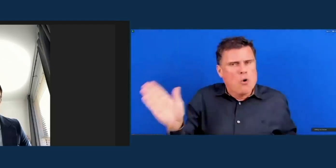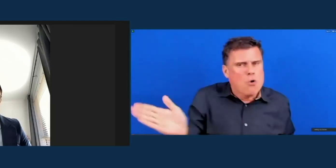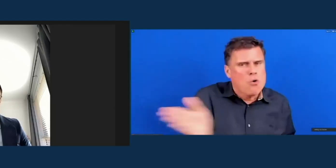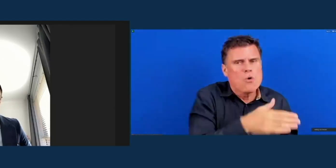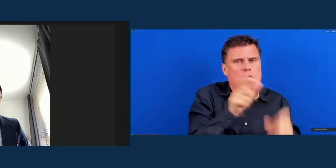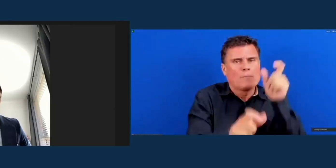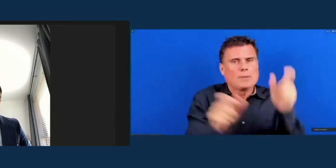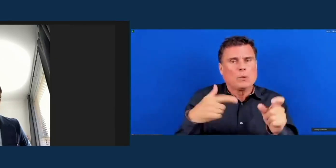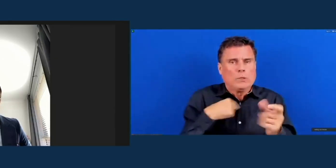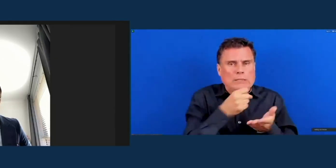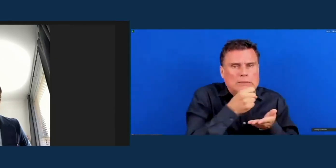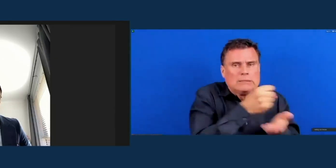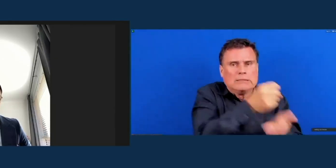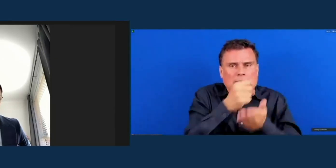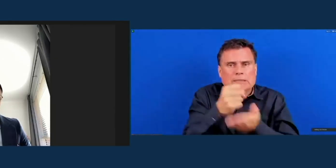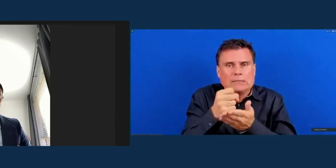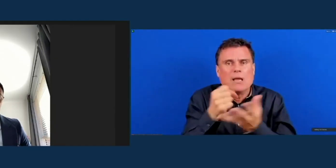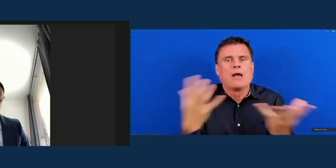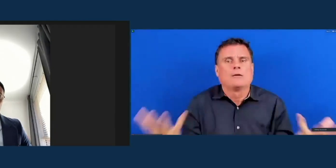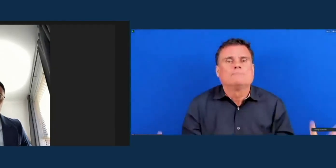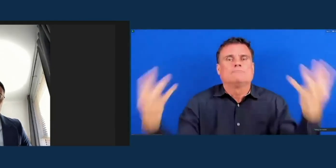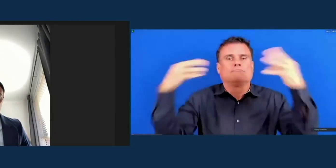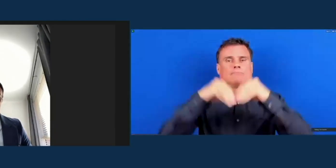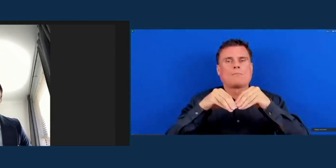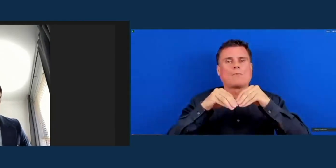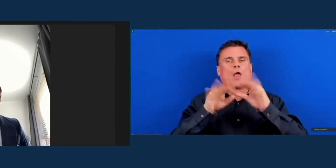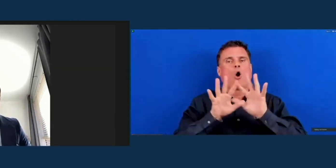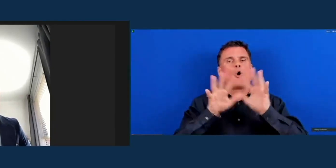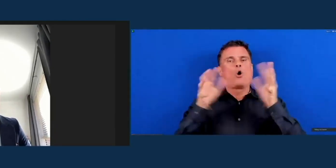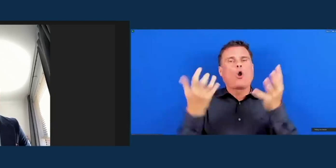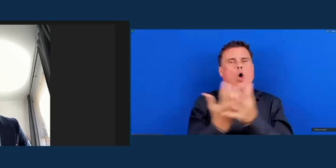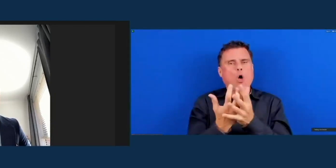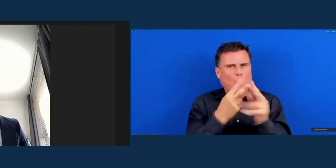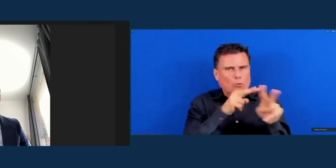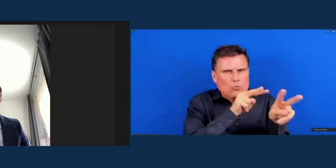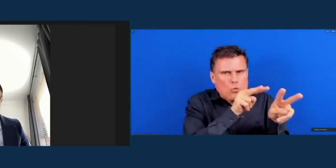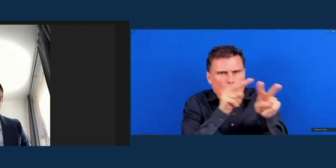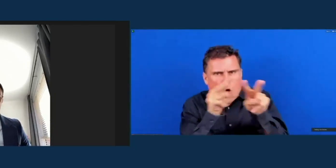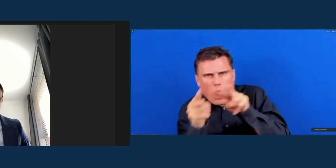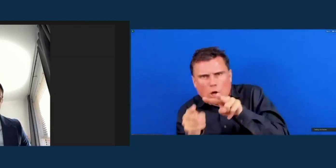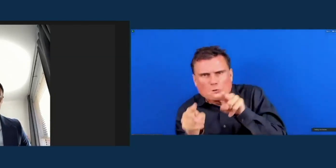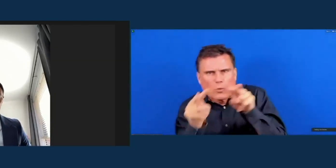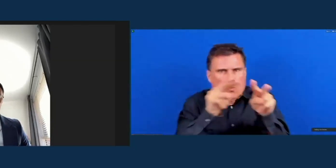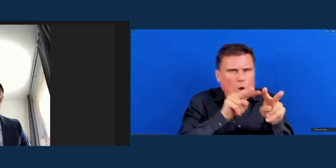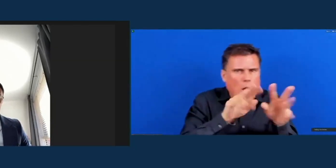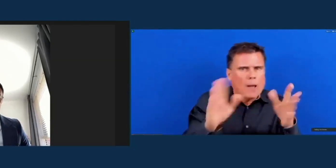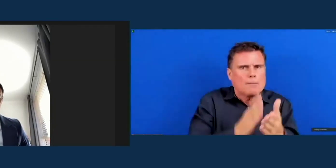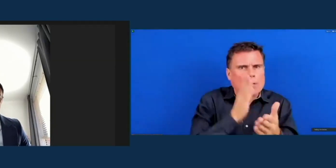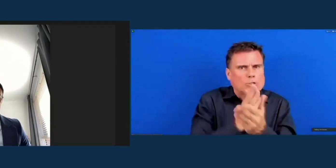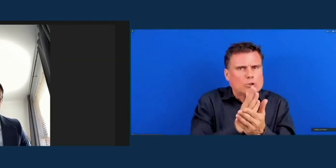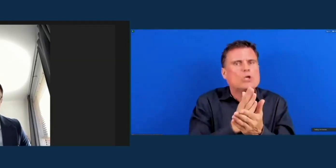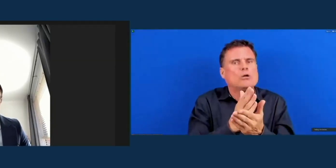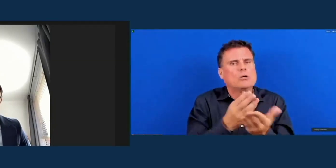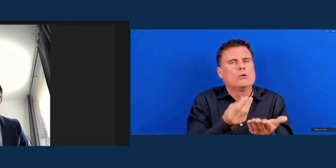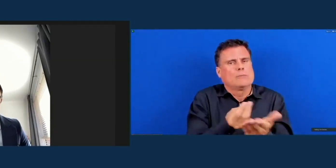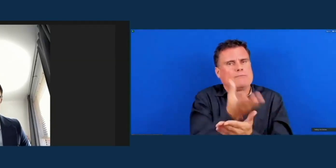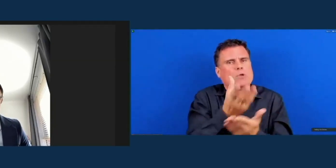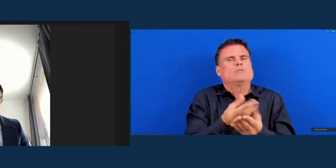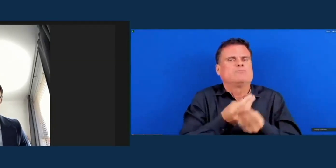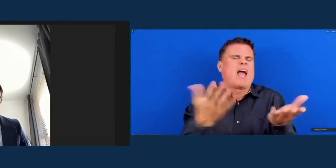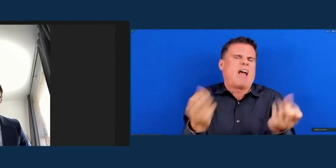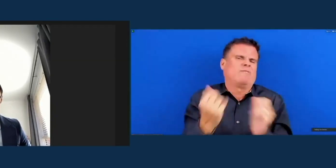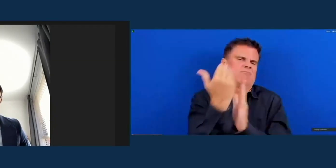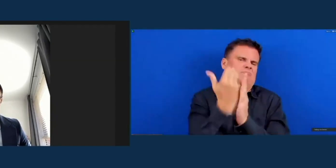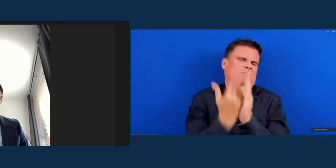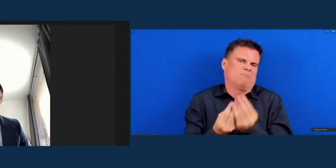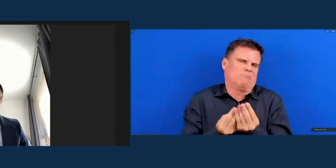Report, focused on technology and education and due for release tomorrow. On behalf of all Children Reading partners, I'd like